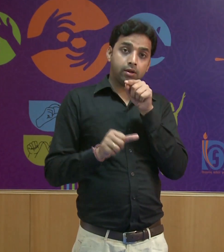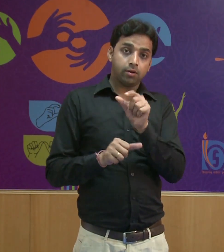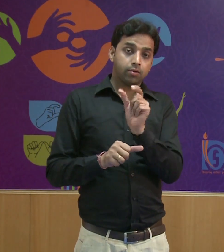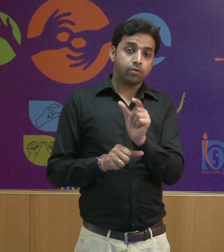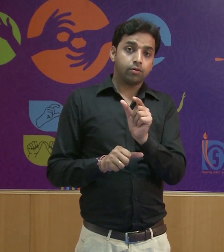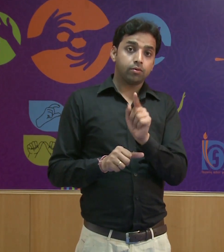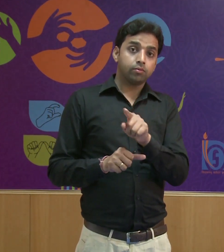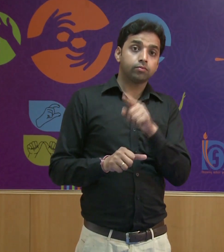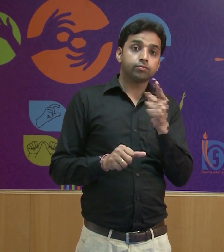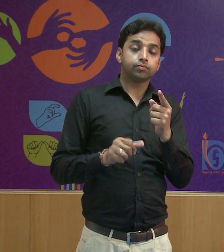Tissa